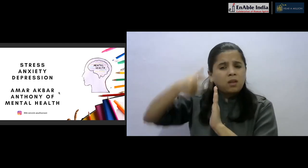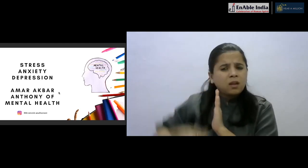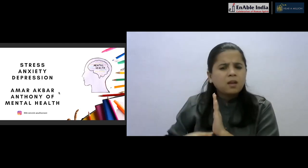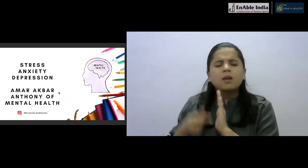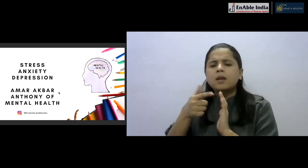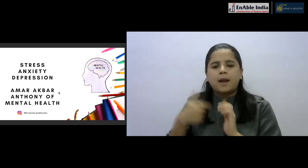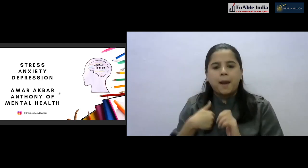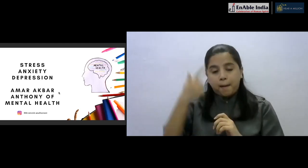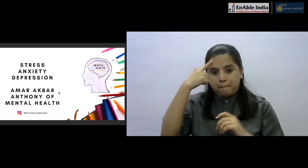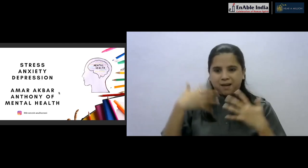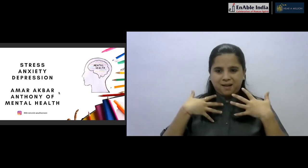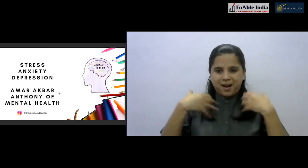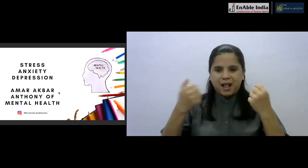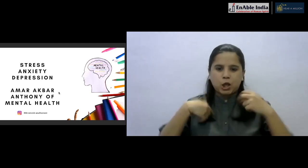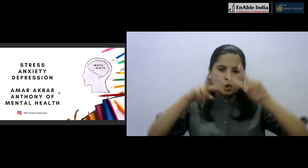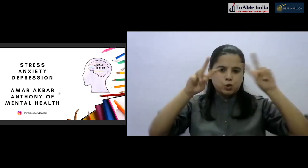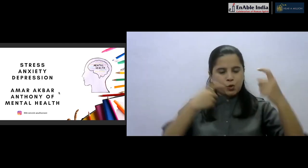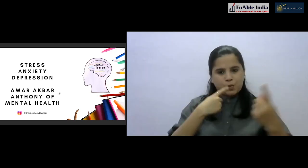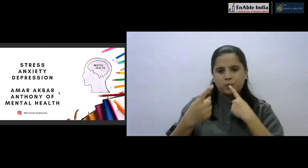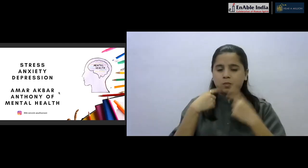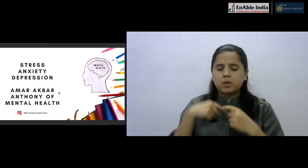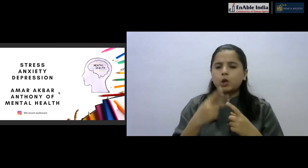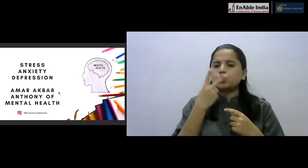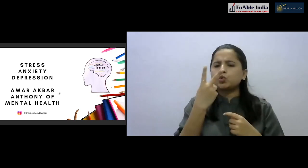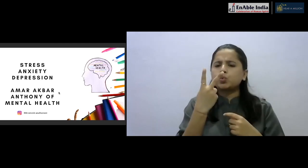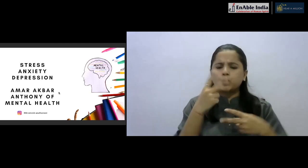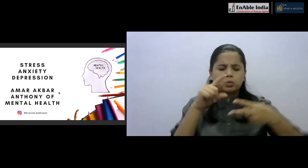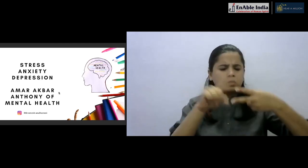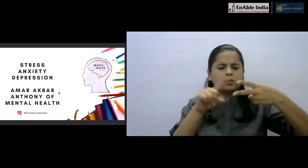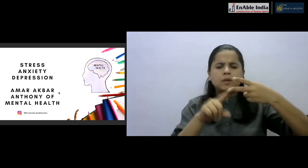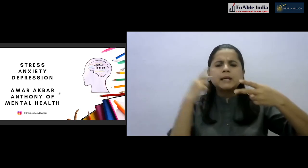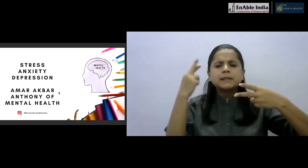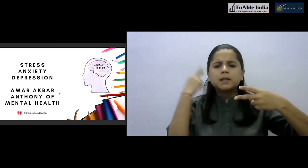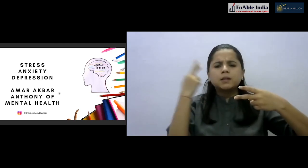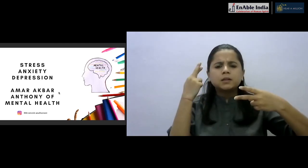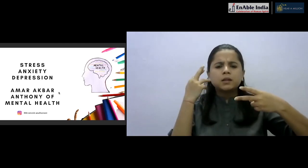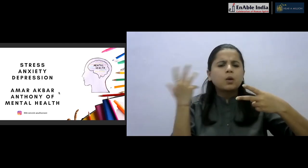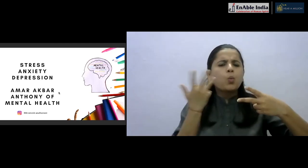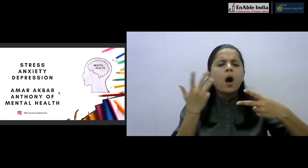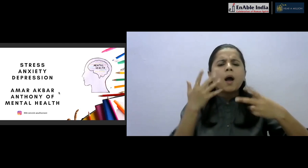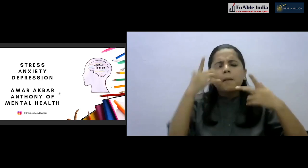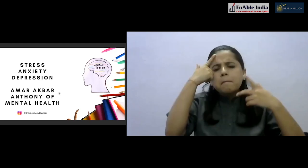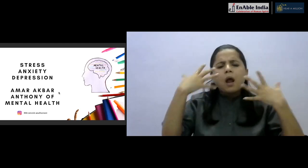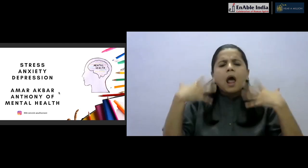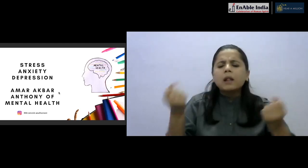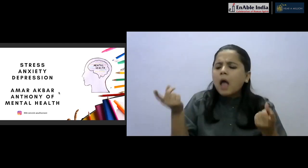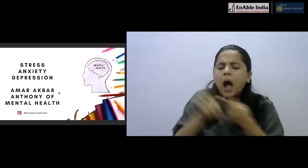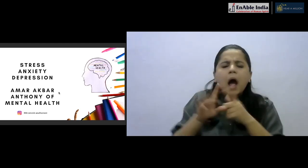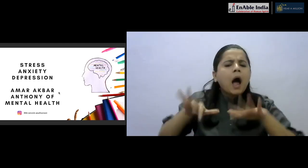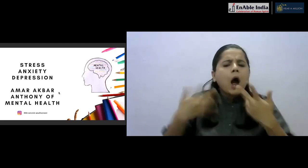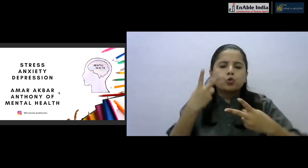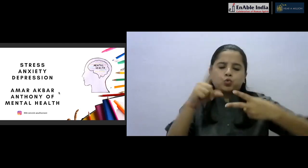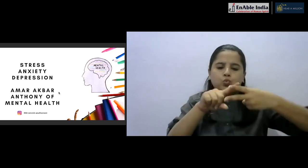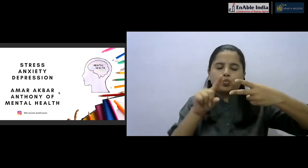about mental health, now there are mainly two reasons why mental health issues can happen. First